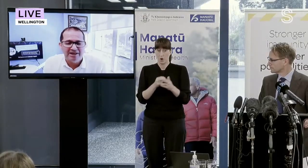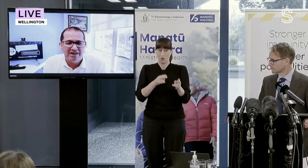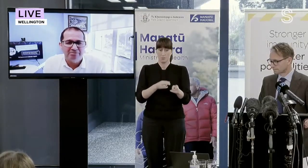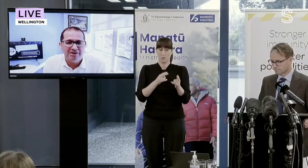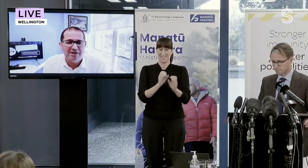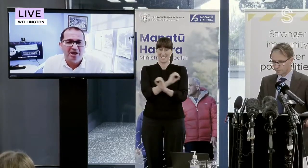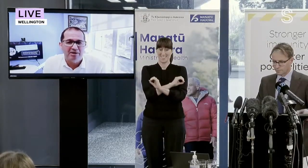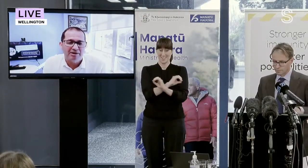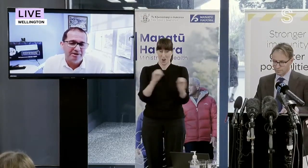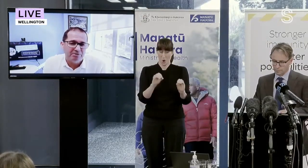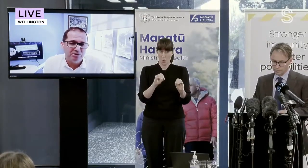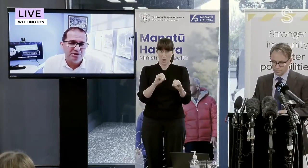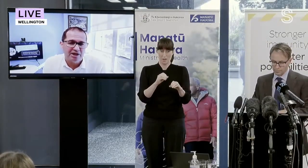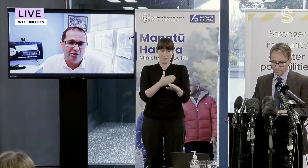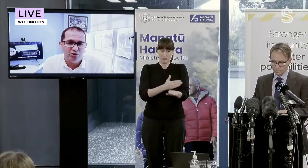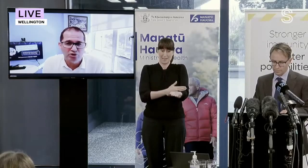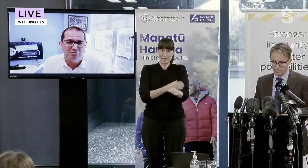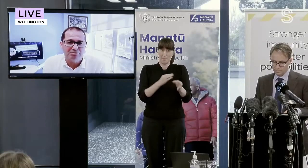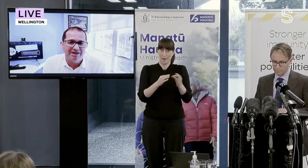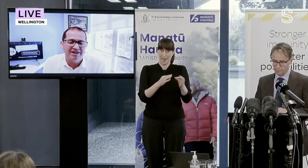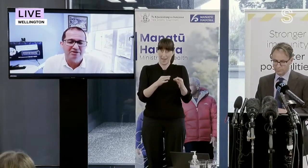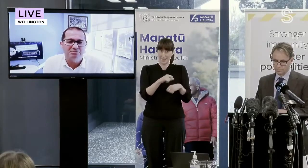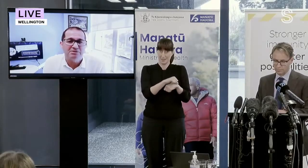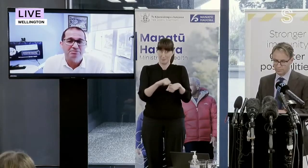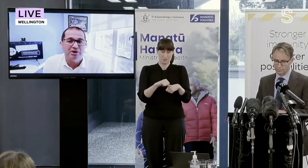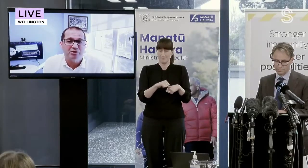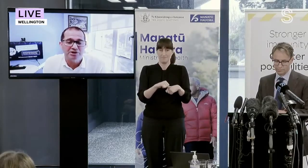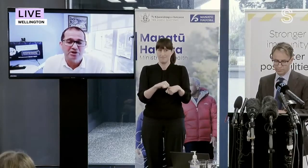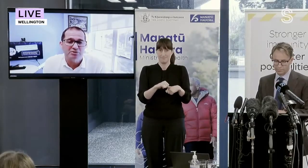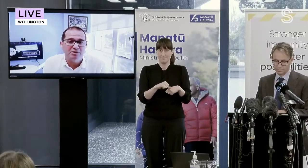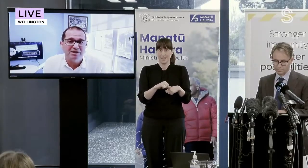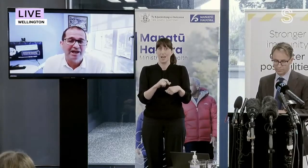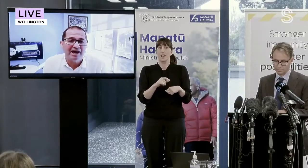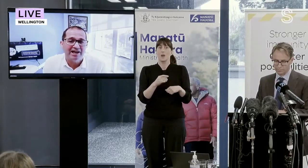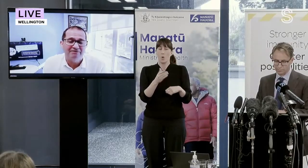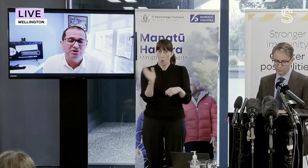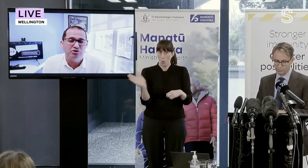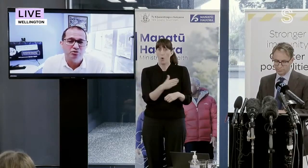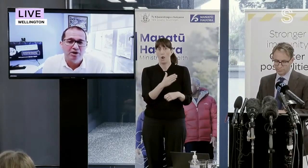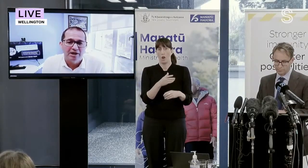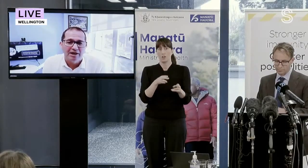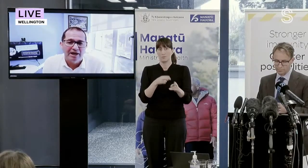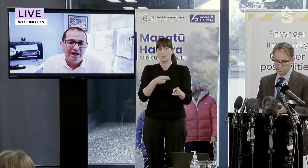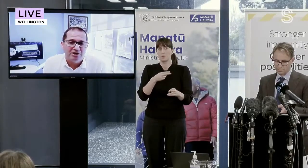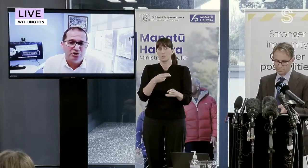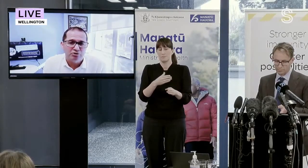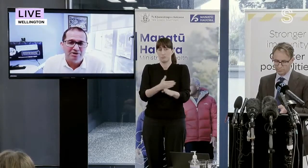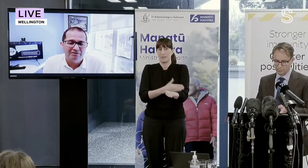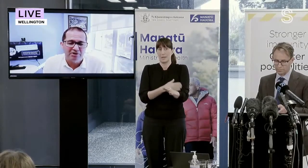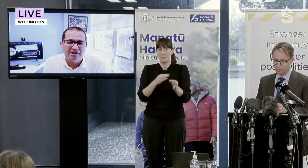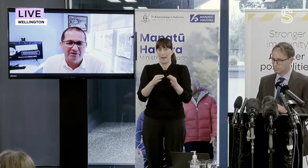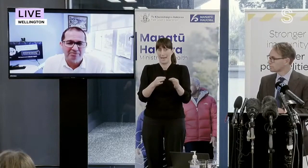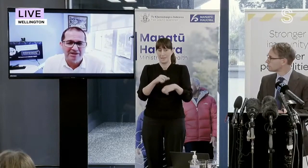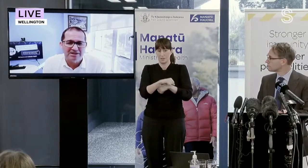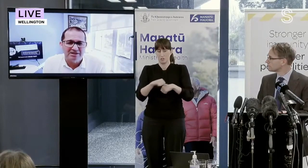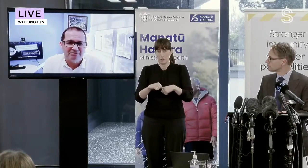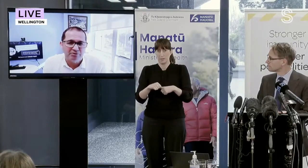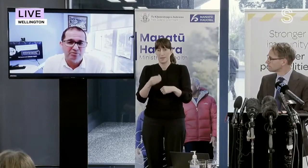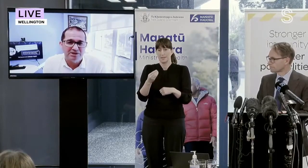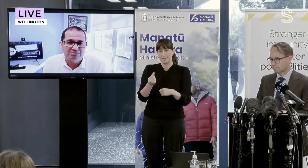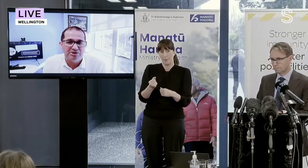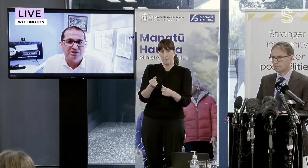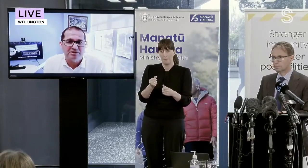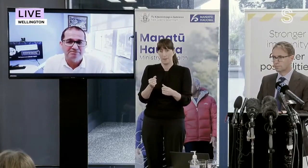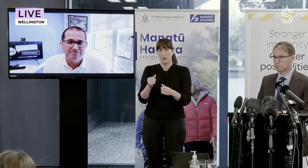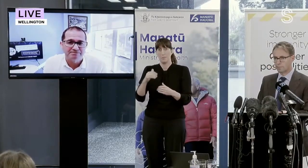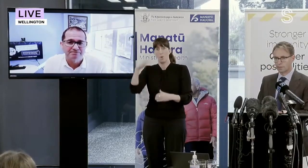any planned care, but the most urgent planned care is being prioritised where they are having to ensure that they've got enough capacity for the